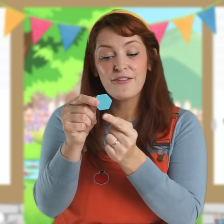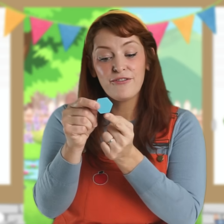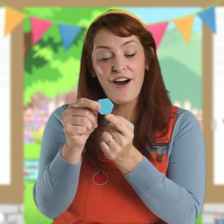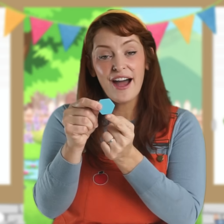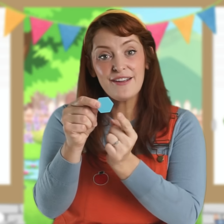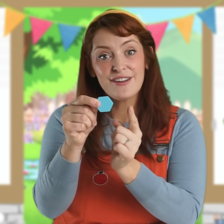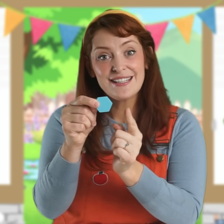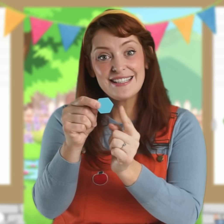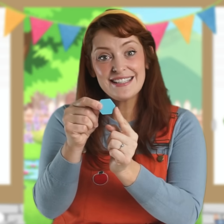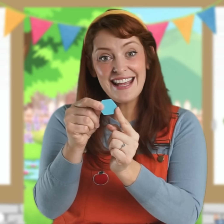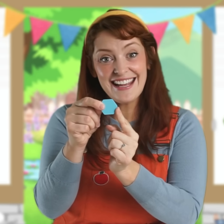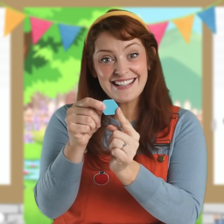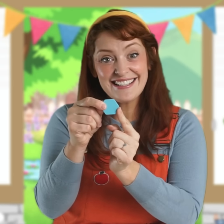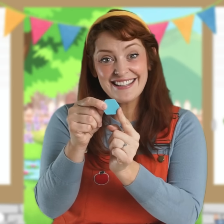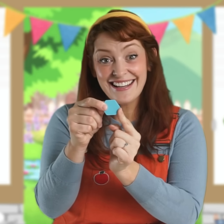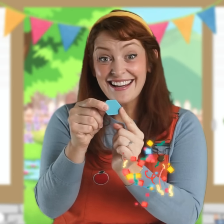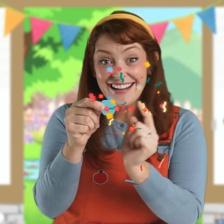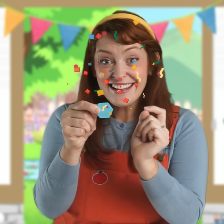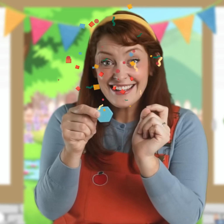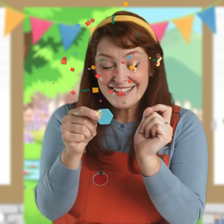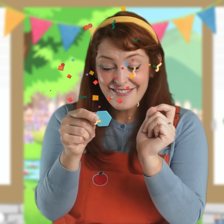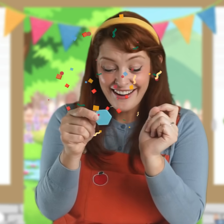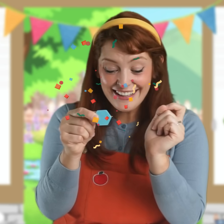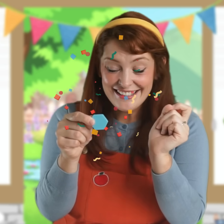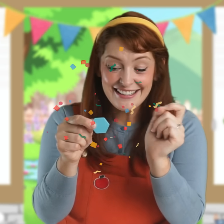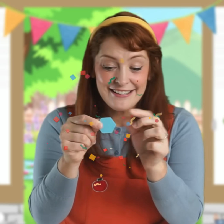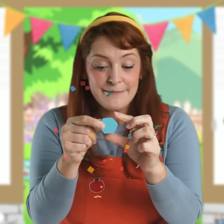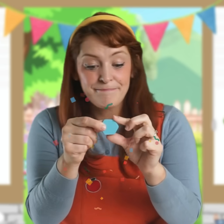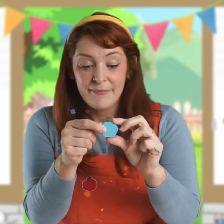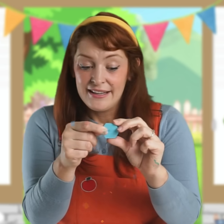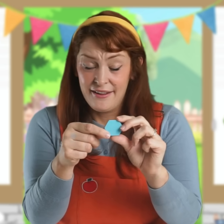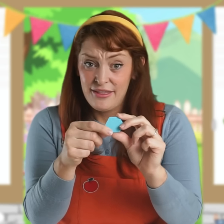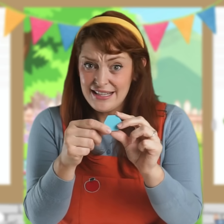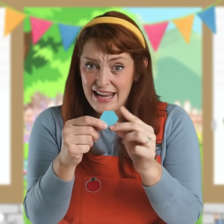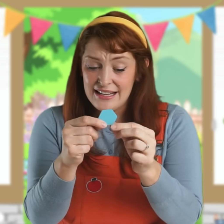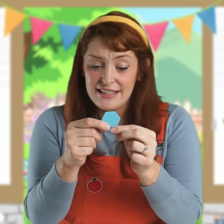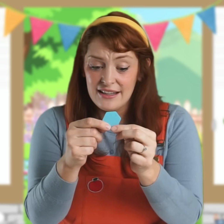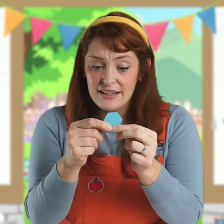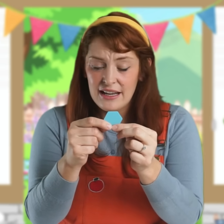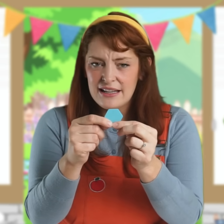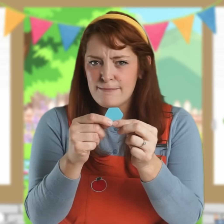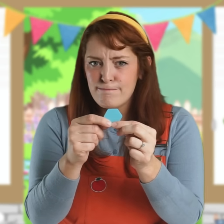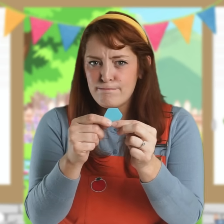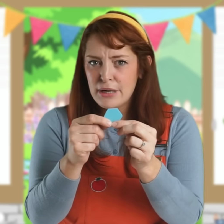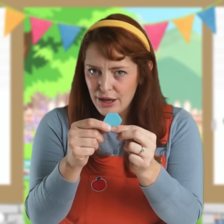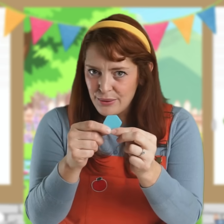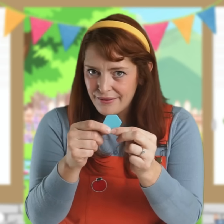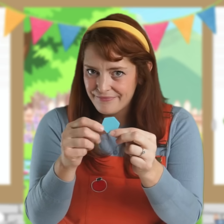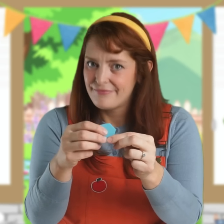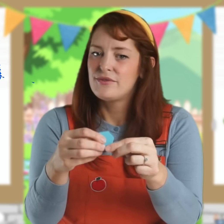5, 6. That's right. Now this hexagon is blue. Do